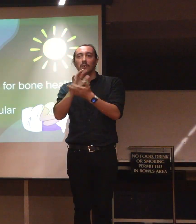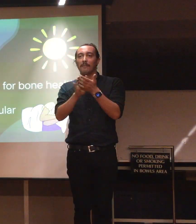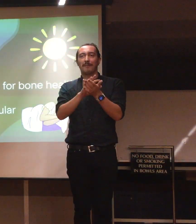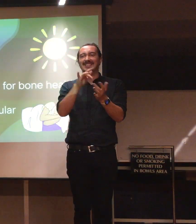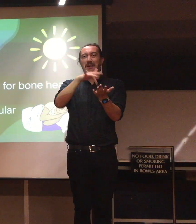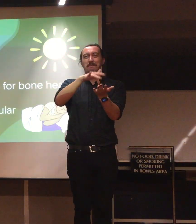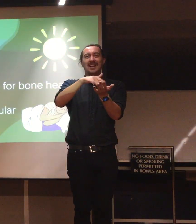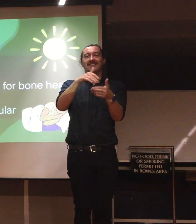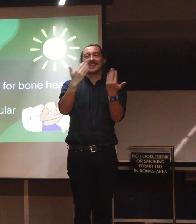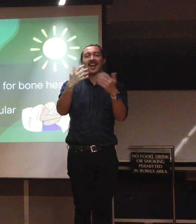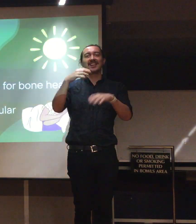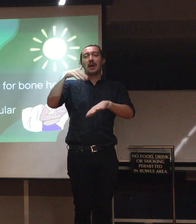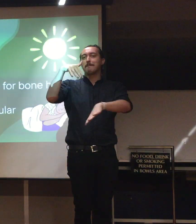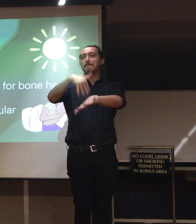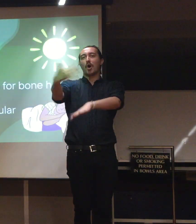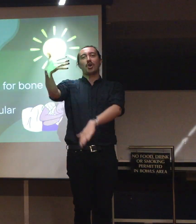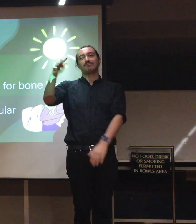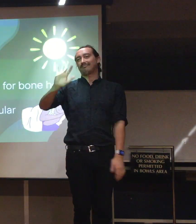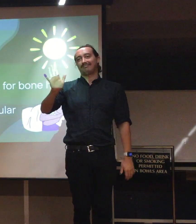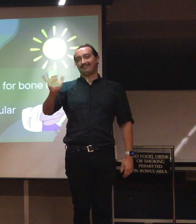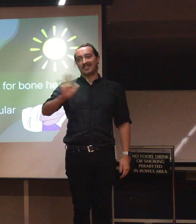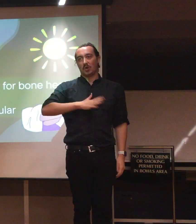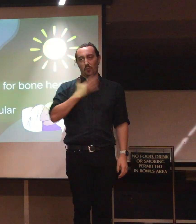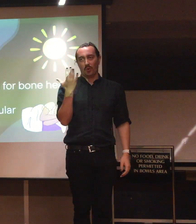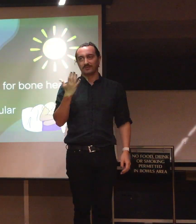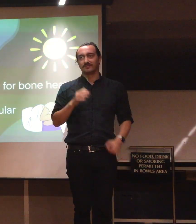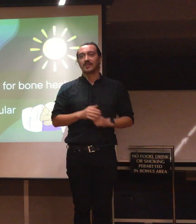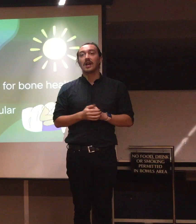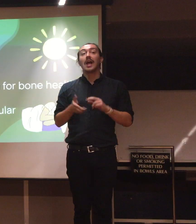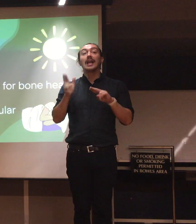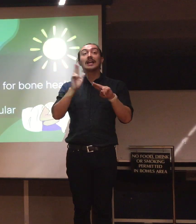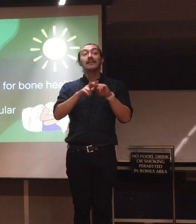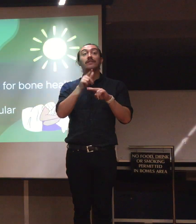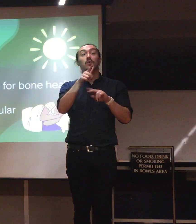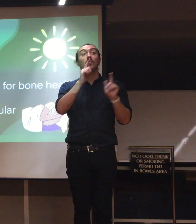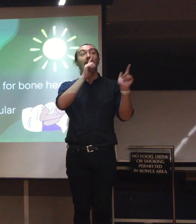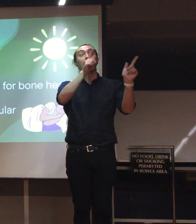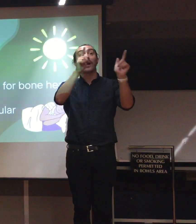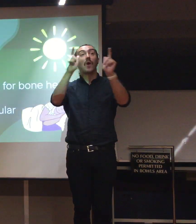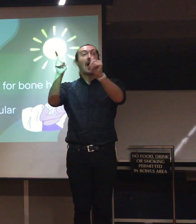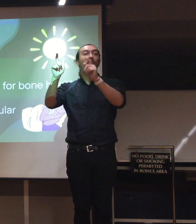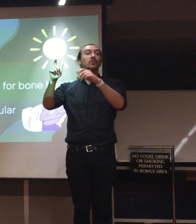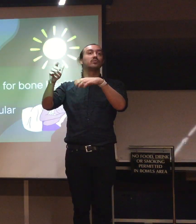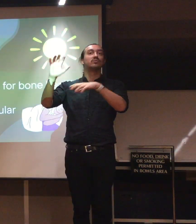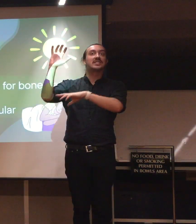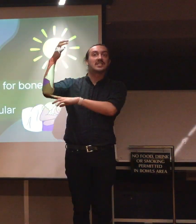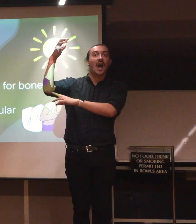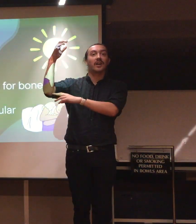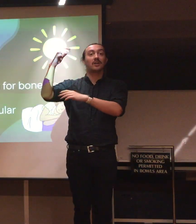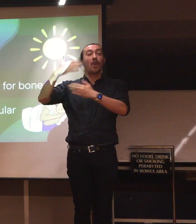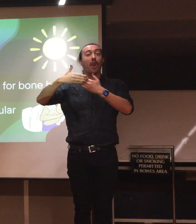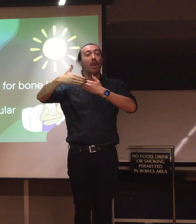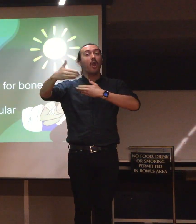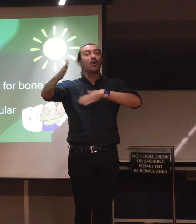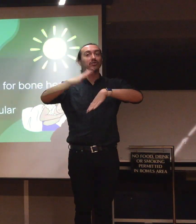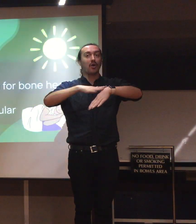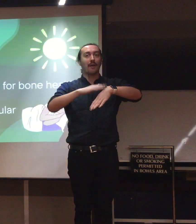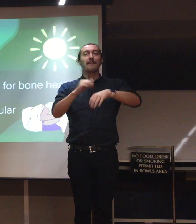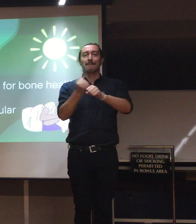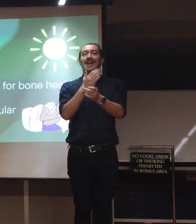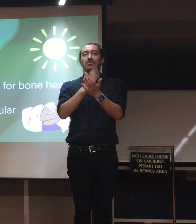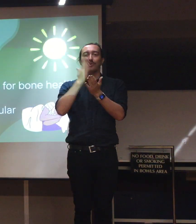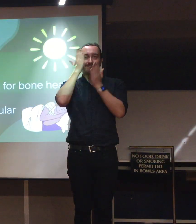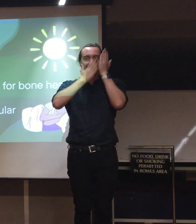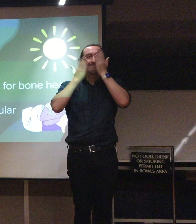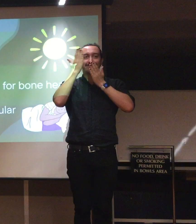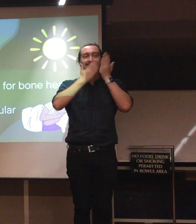sunburnt. Okay. Yeah. And if you are out in the sun for a long period of time, make sure that you've got sunscreen and